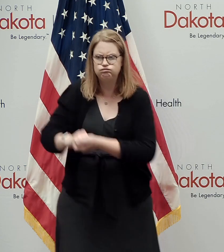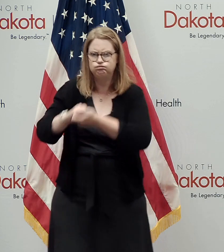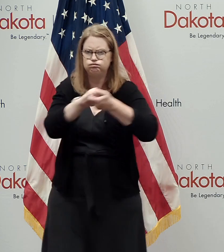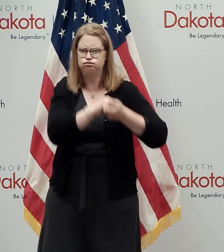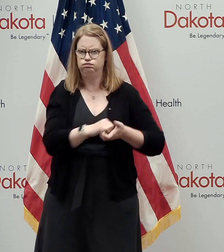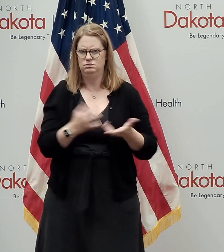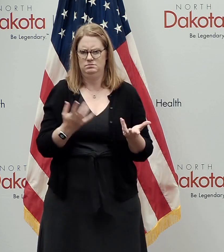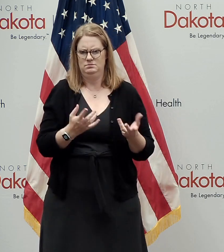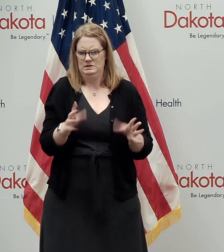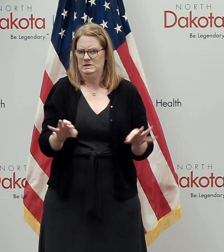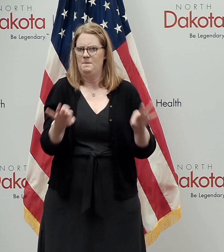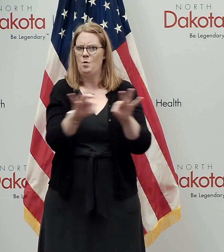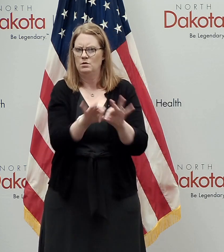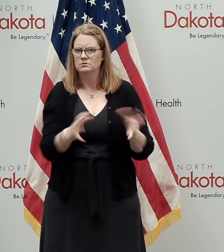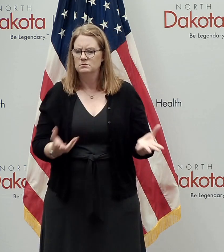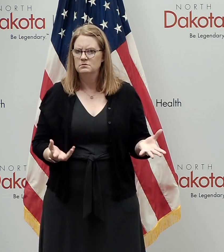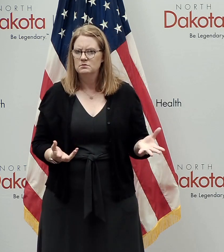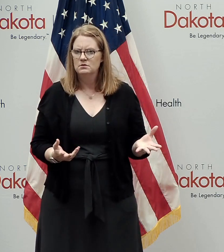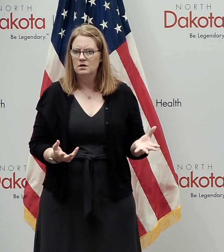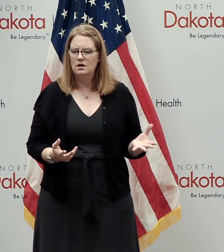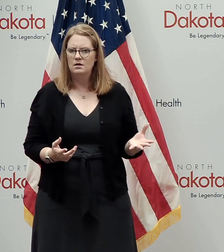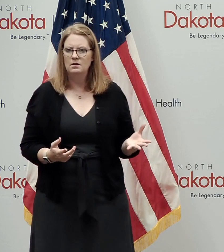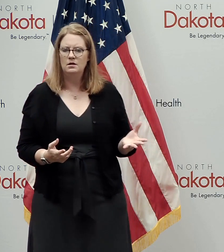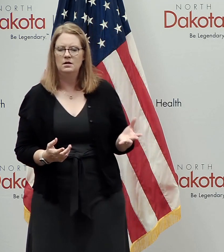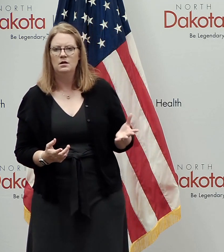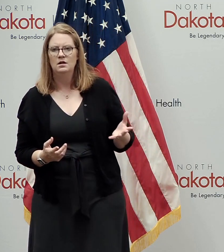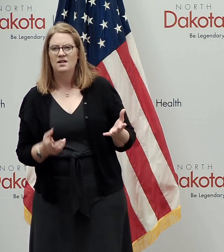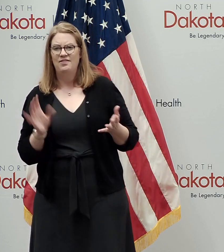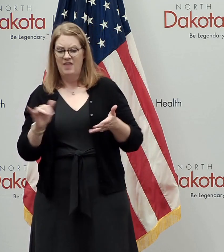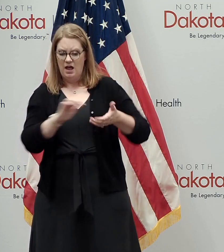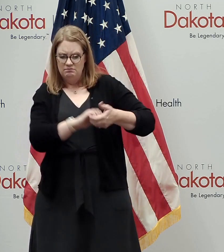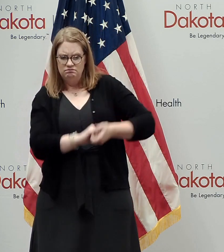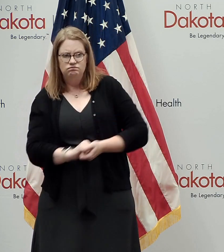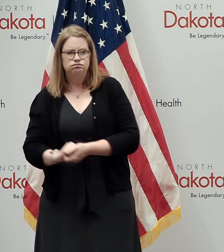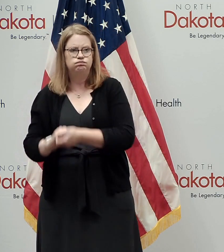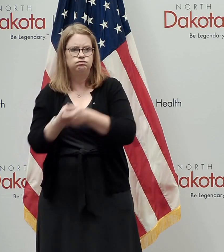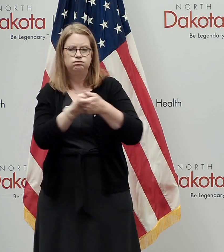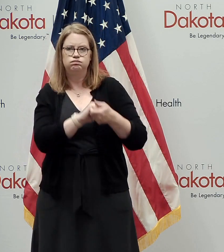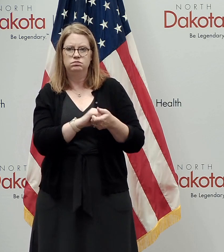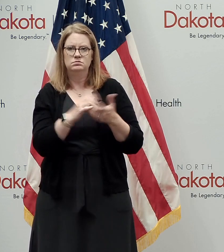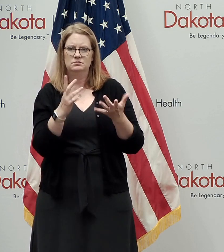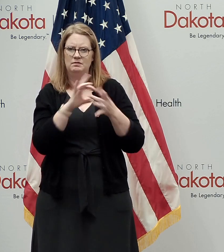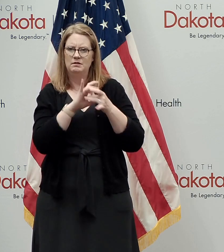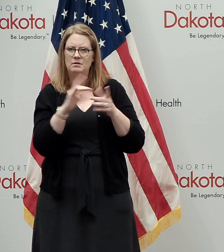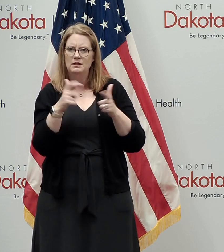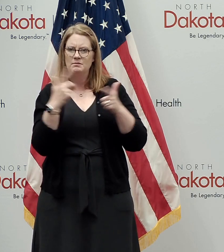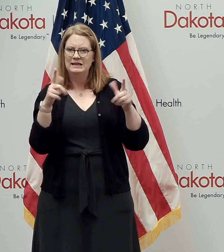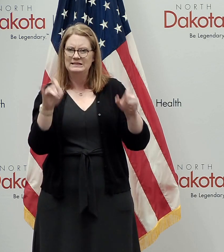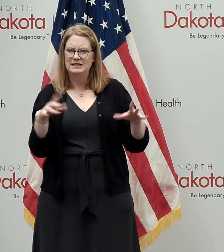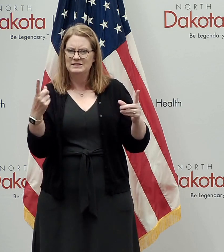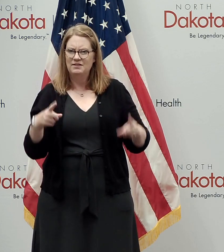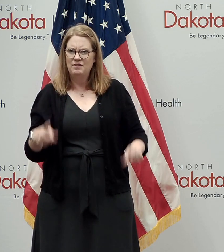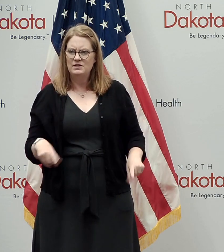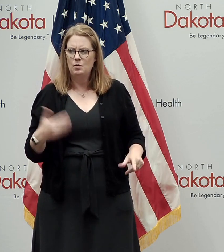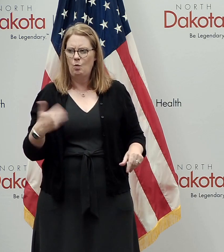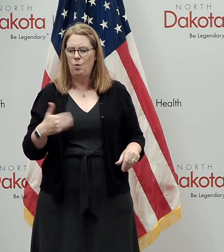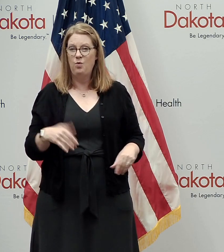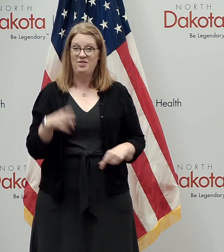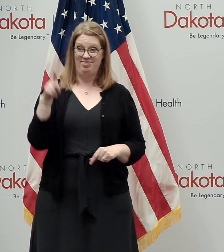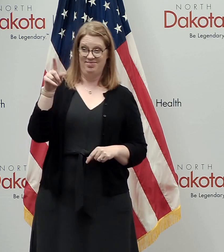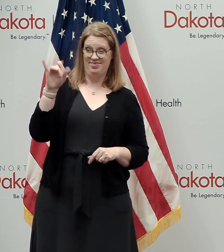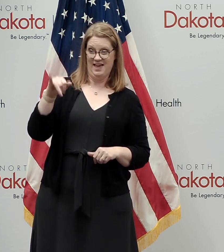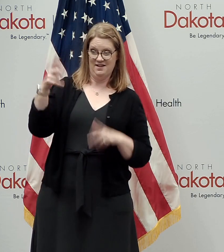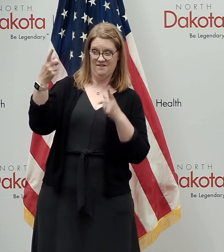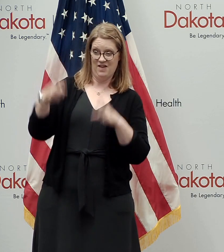been particularly the collaboration around large testing events has been super helpful, because it's events like this where